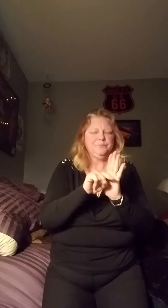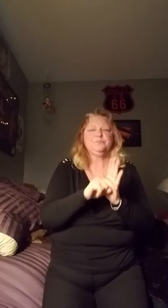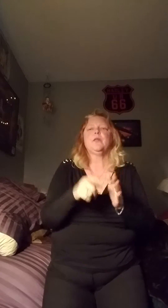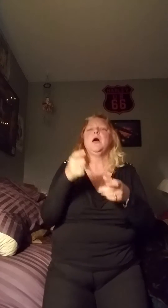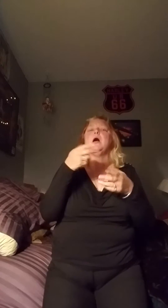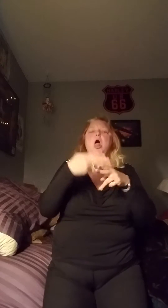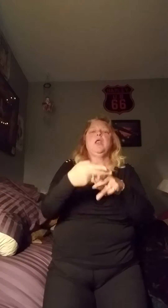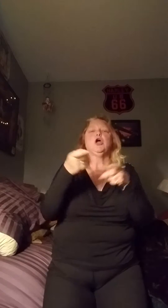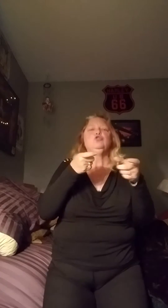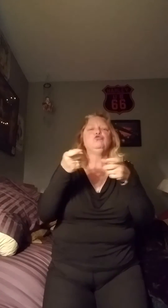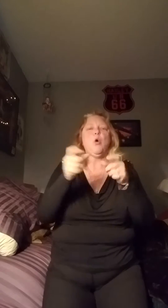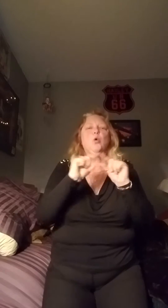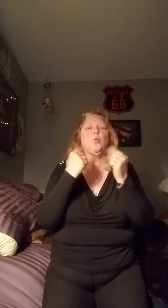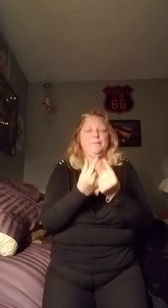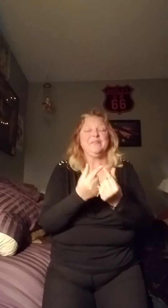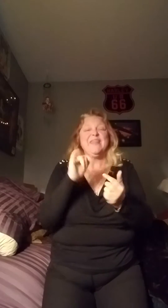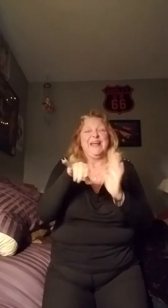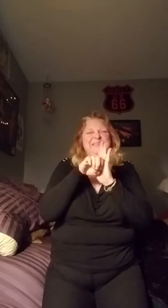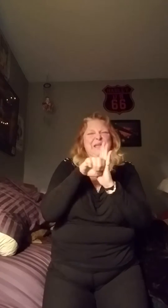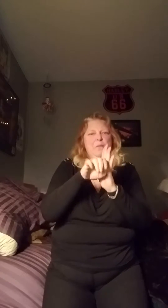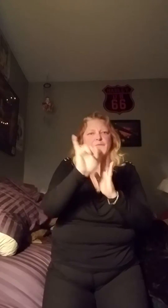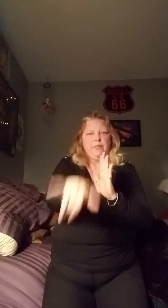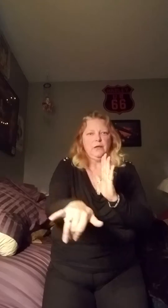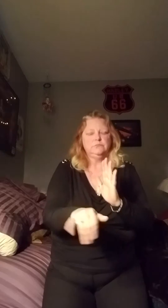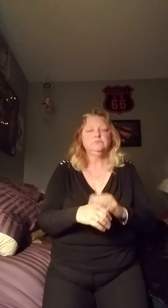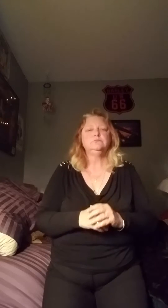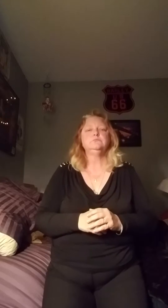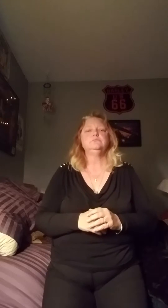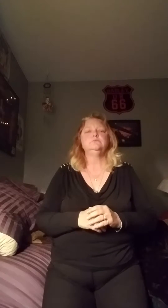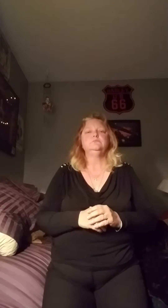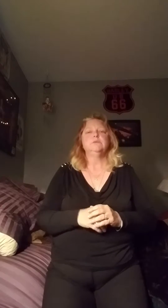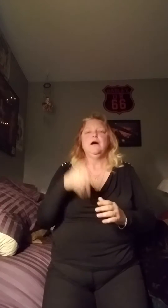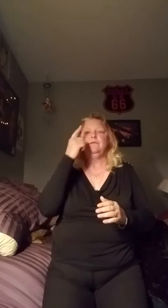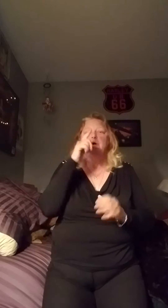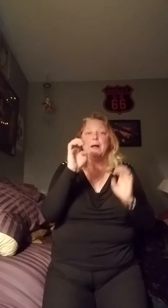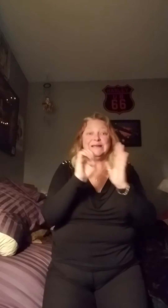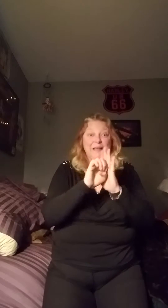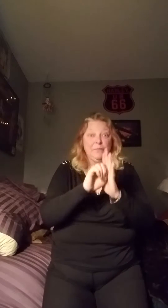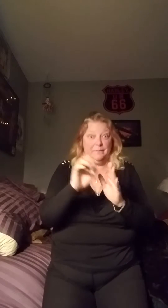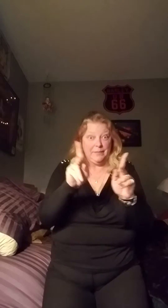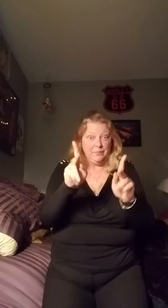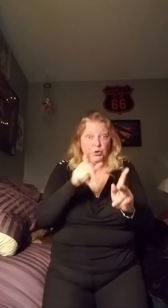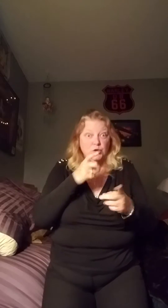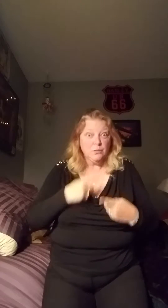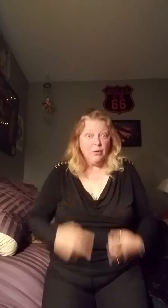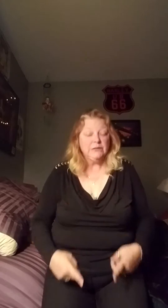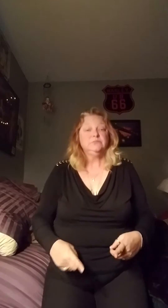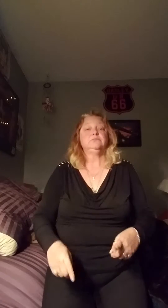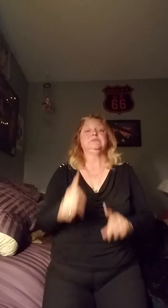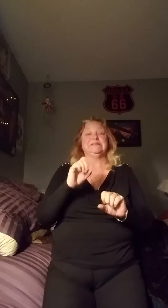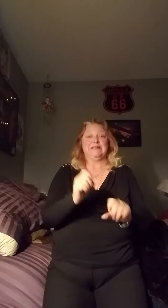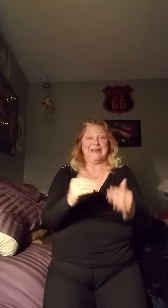And this is an example of this. So this is for people who are depressed. This is statistically equal. They start off